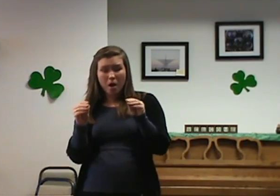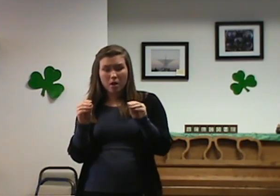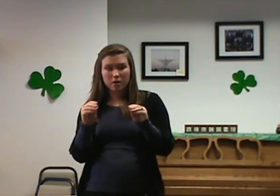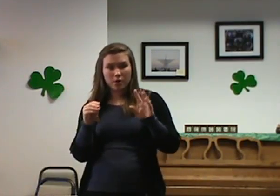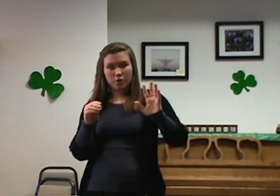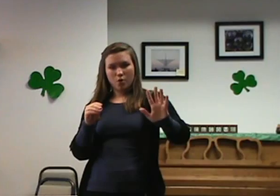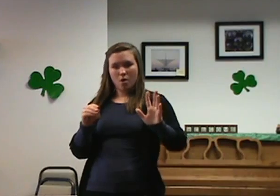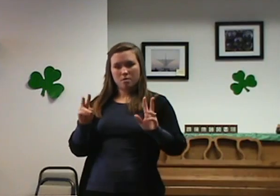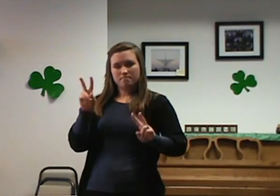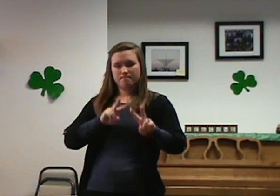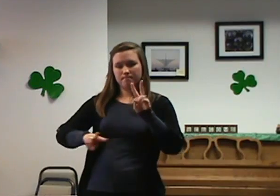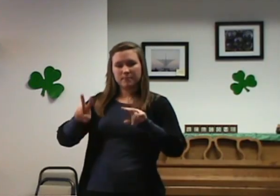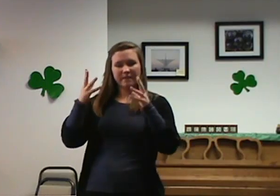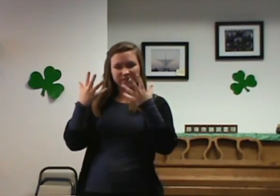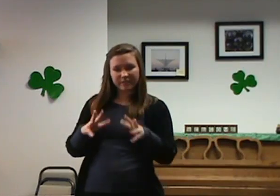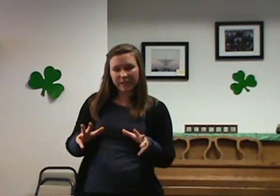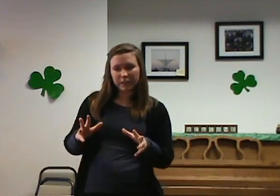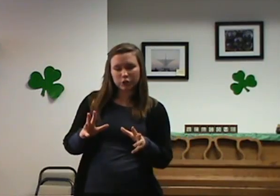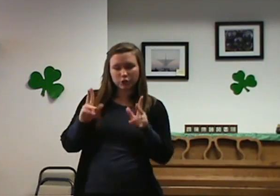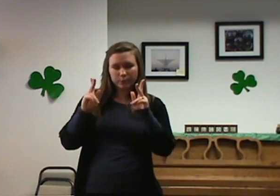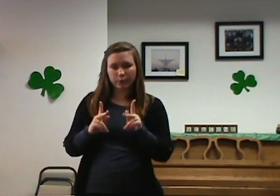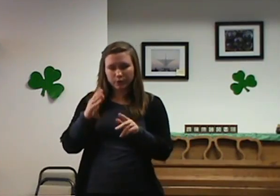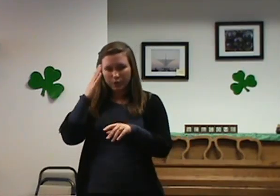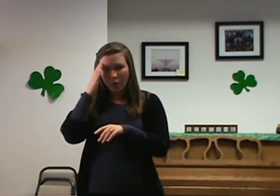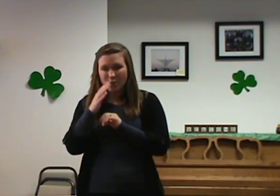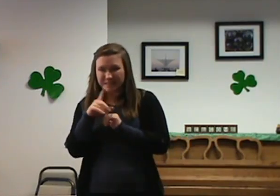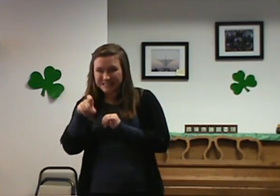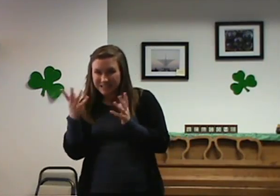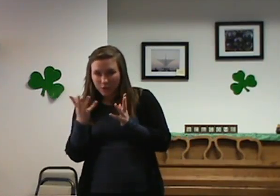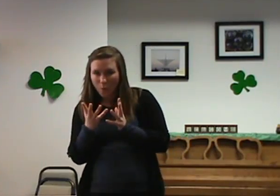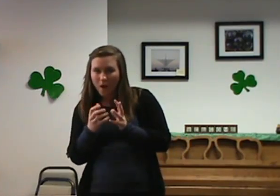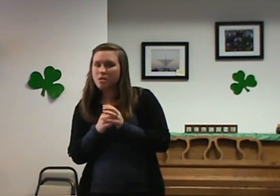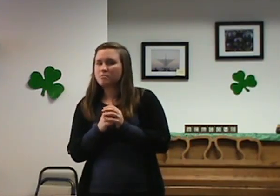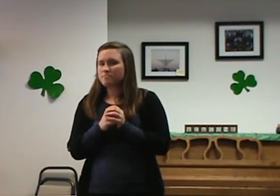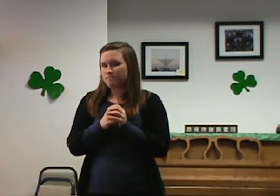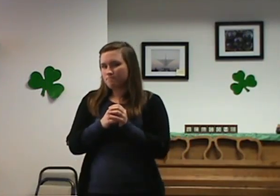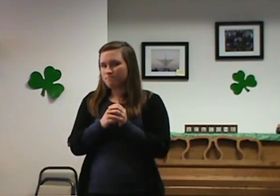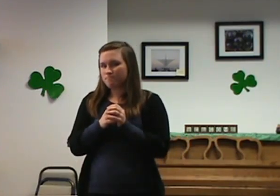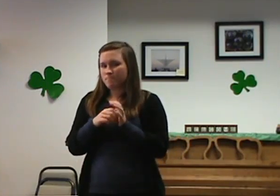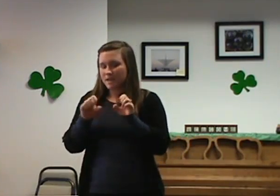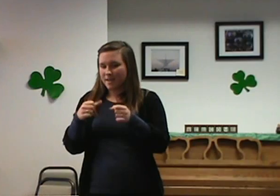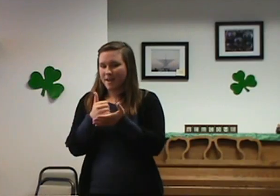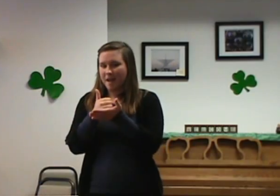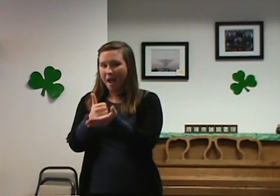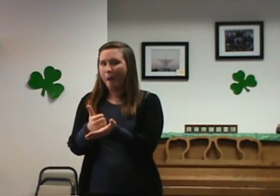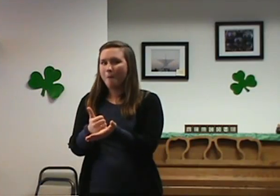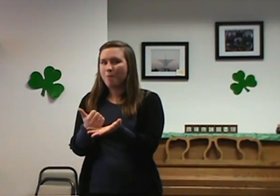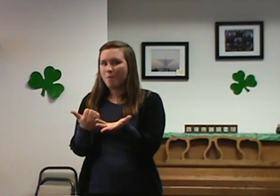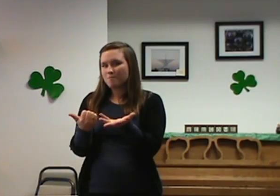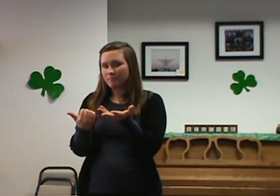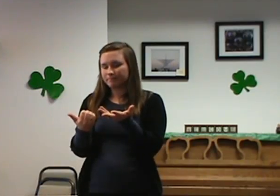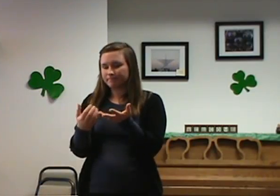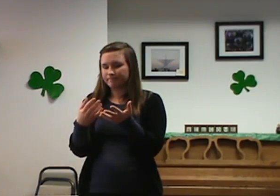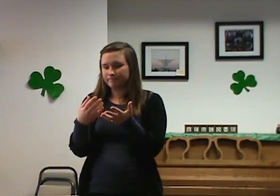looking for. Correct. It's- Well, and that obviously helps for home visits. Mm-hmm.